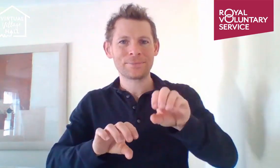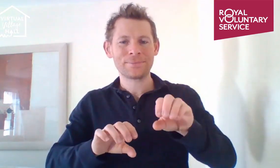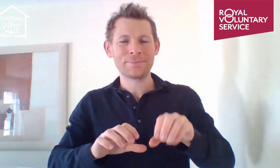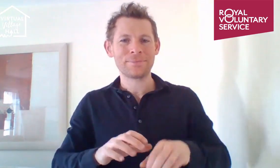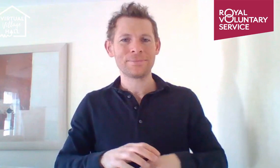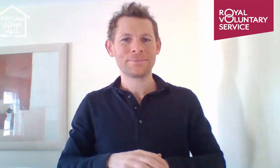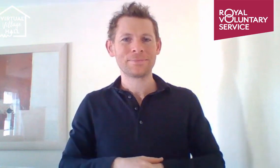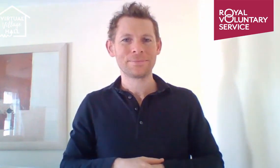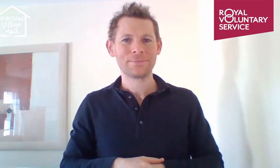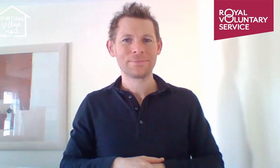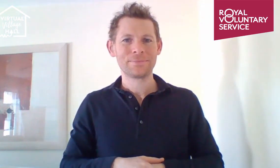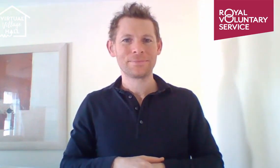Science.